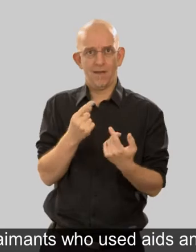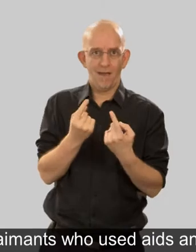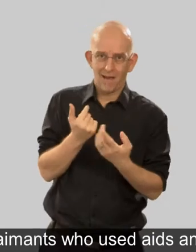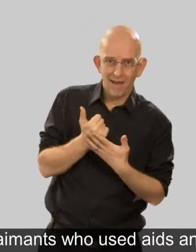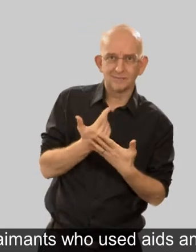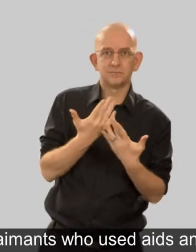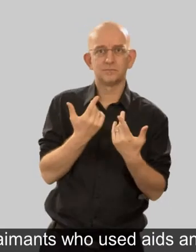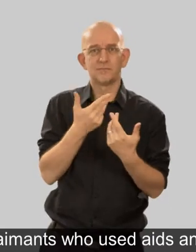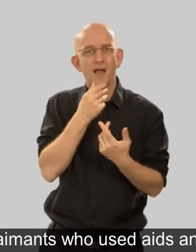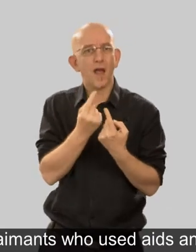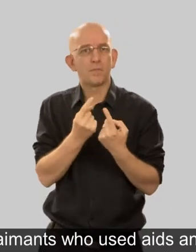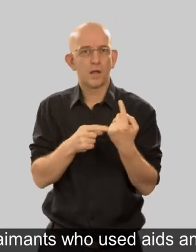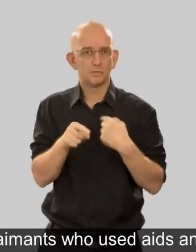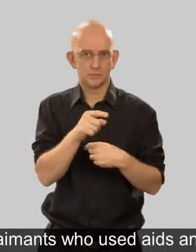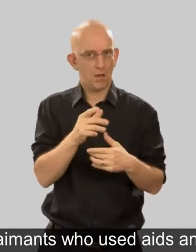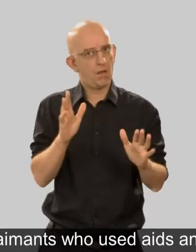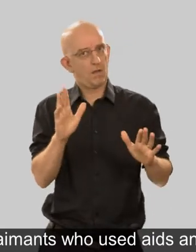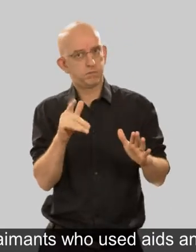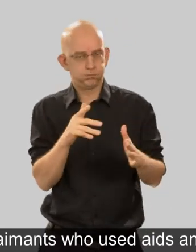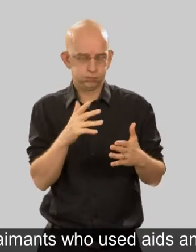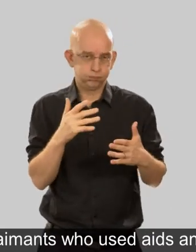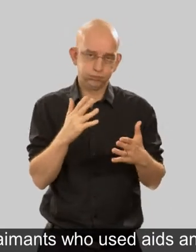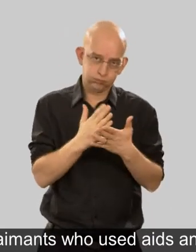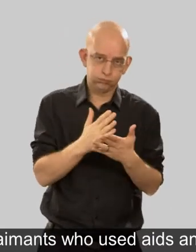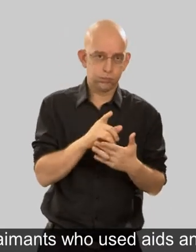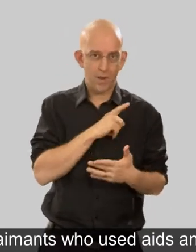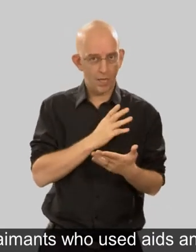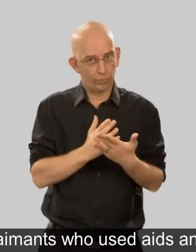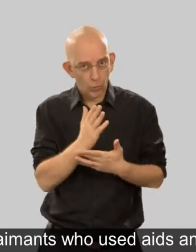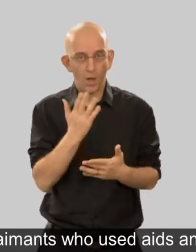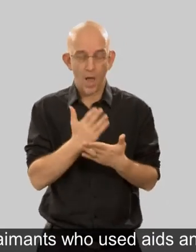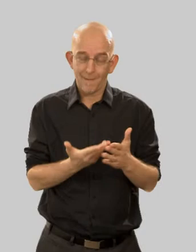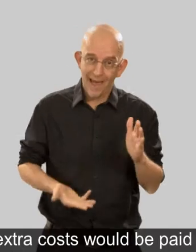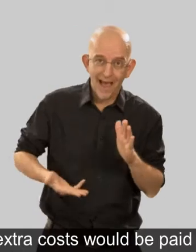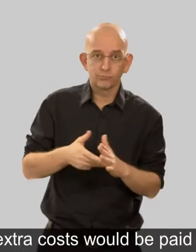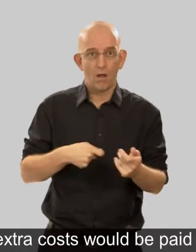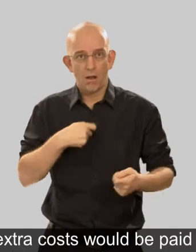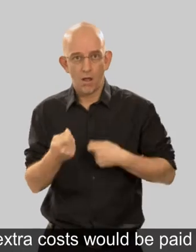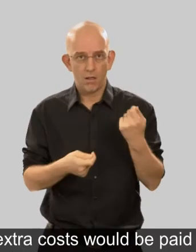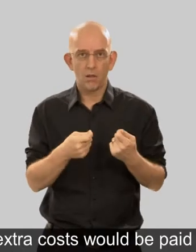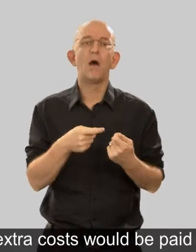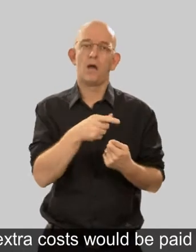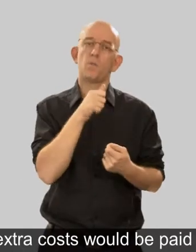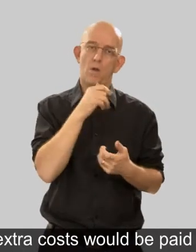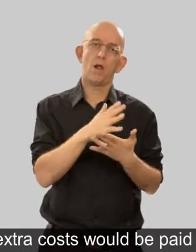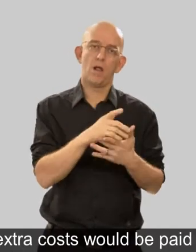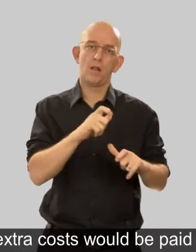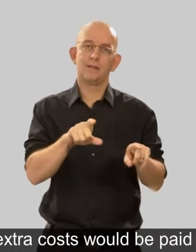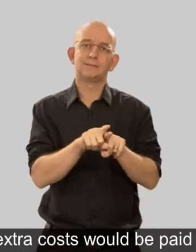Claimants who used aids and appliances that were a good indicator of extra costs would be paid at the relevant